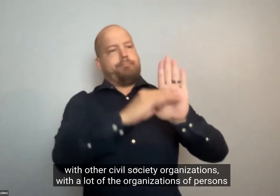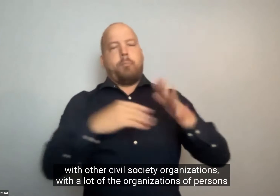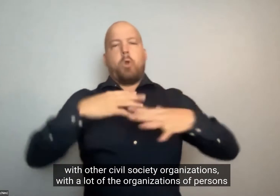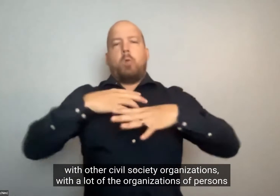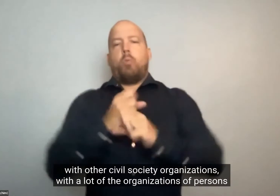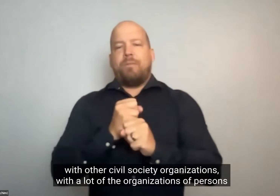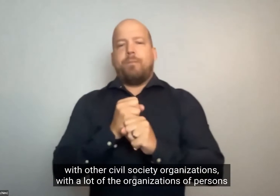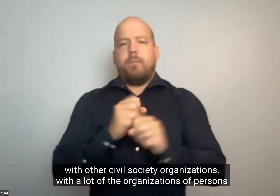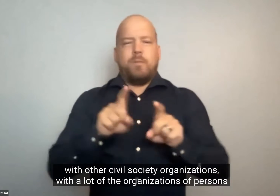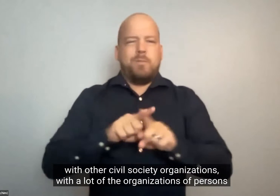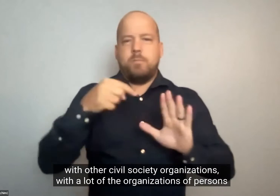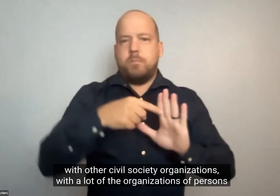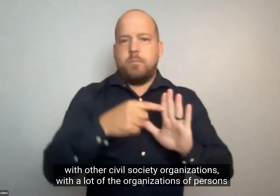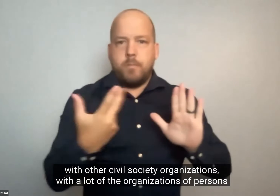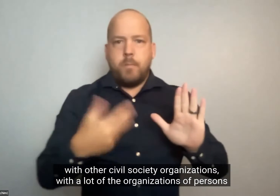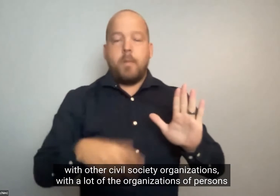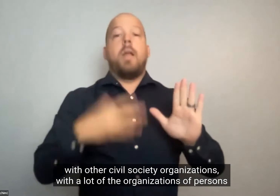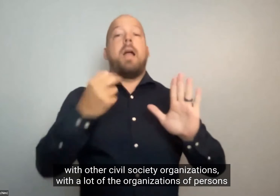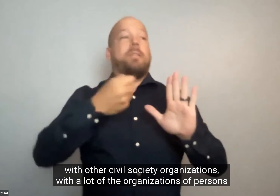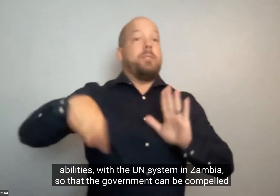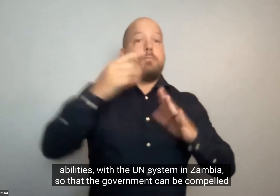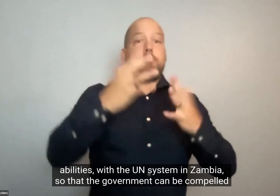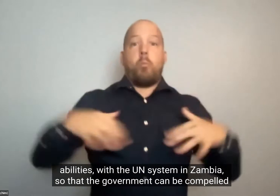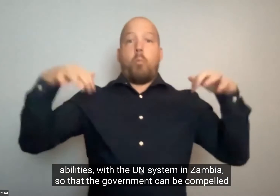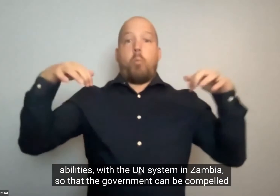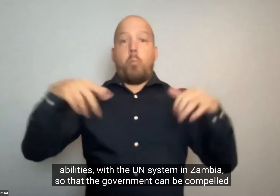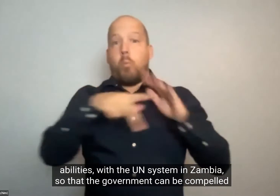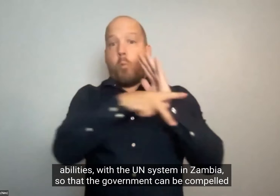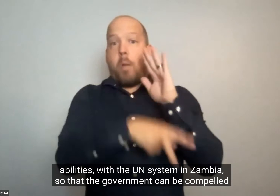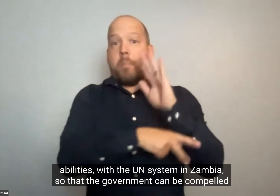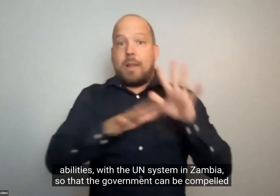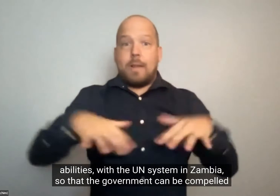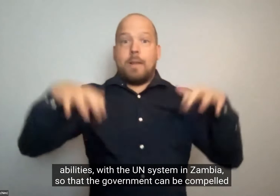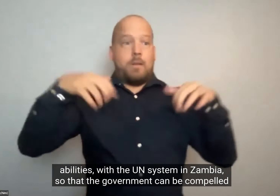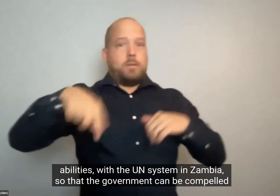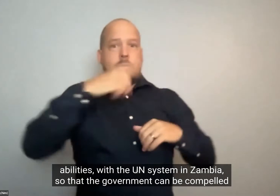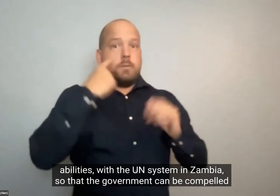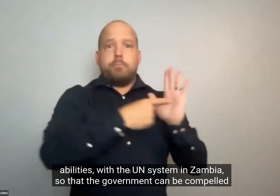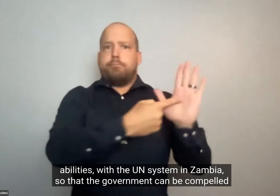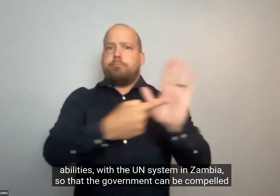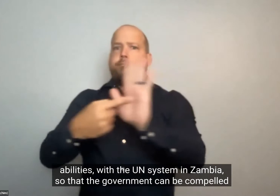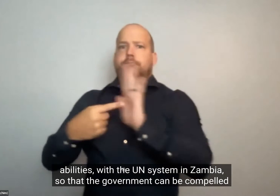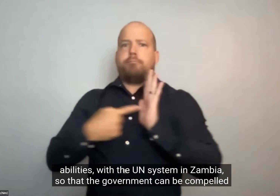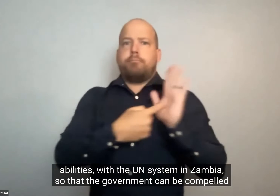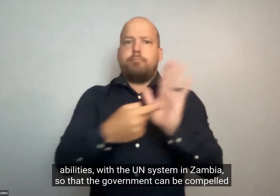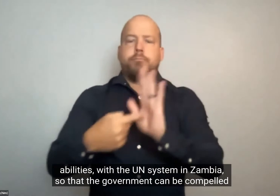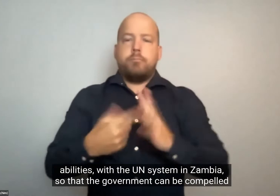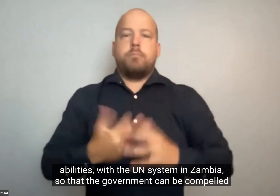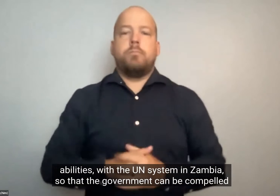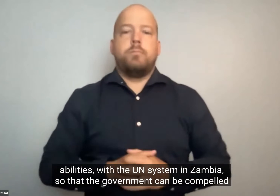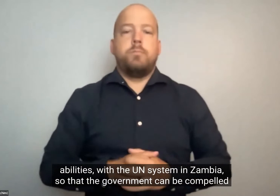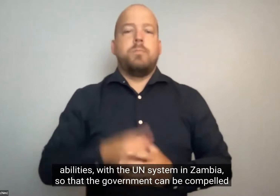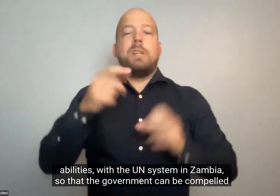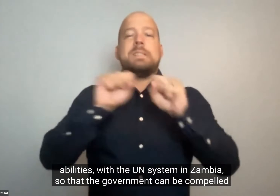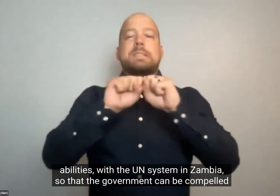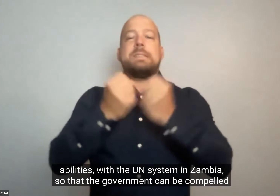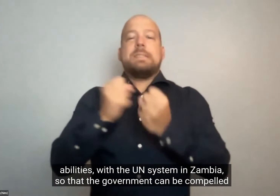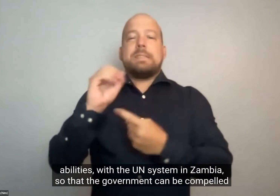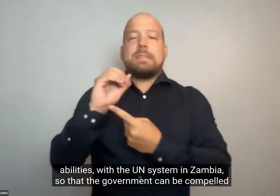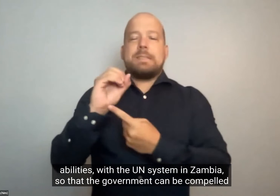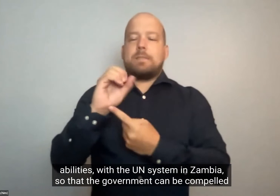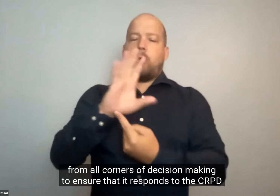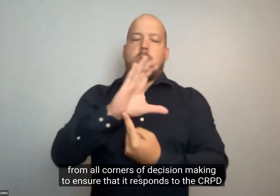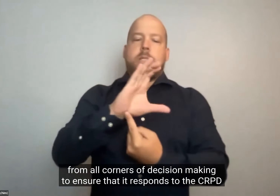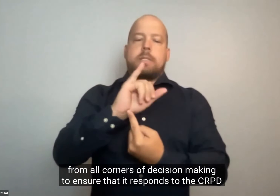a lot of the organizations of persons with disabilities, with the UN system in Zambia, so that the government can